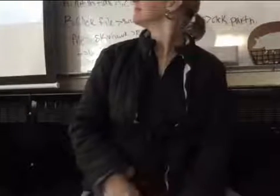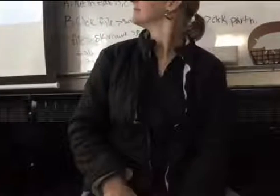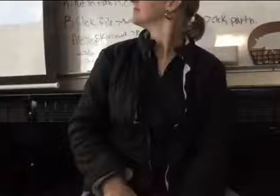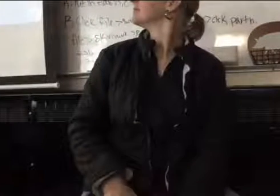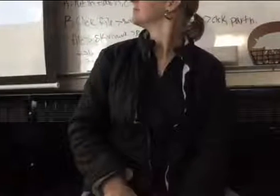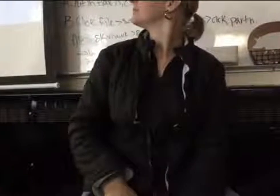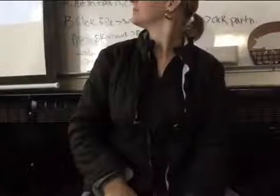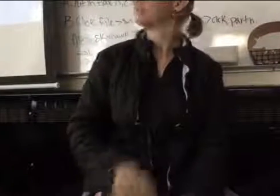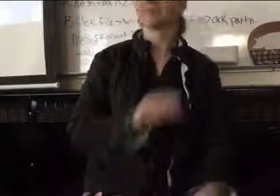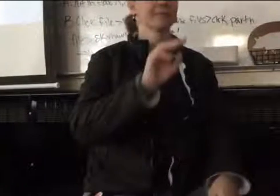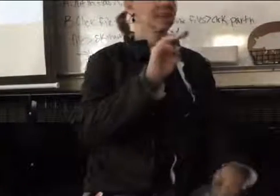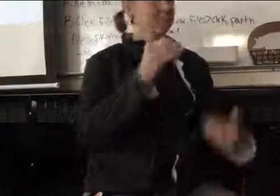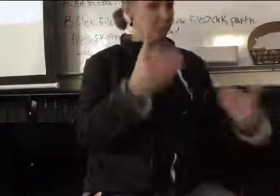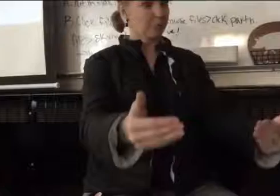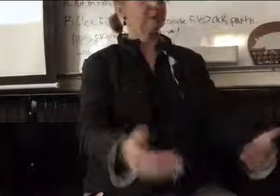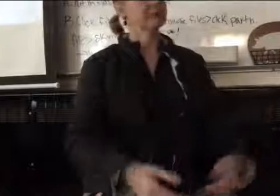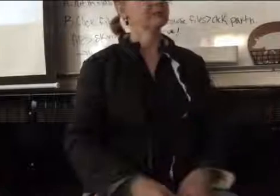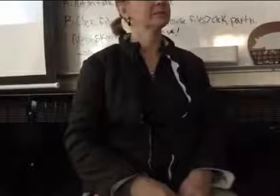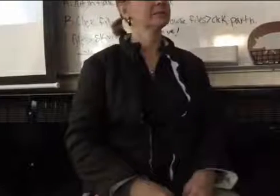Move.